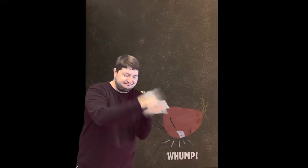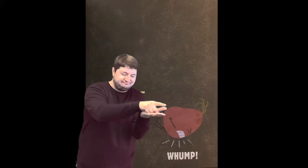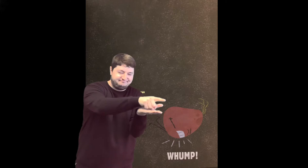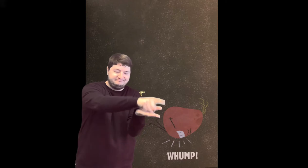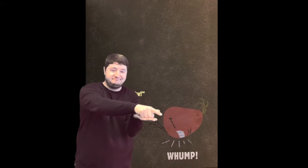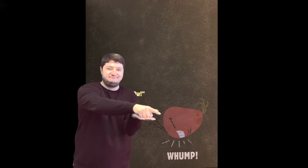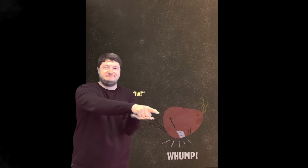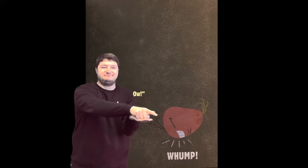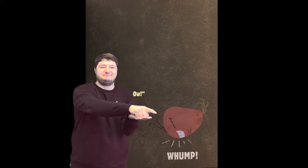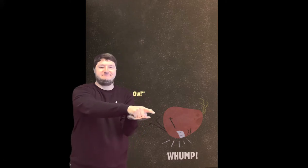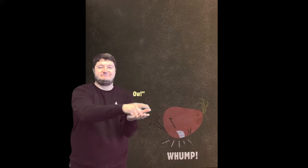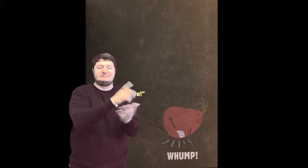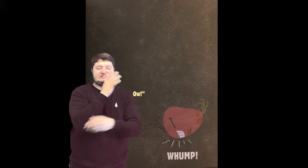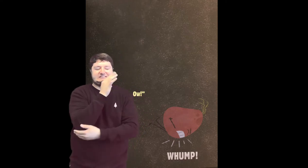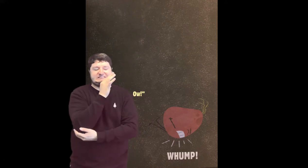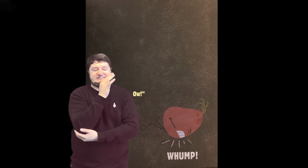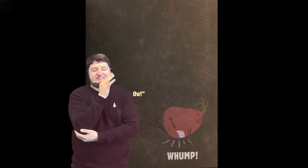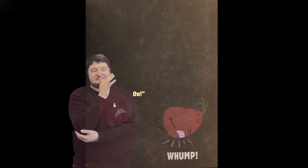Ow